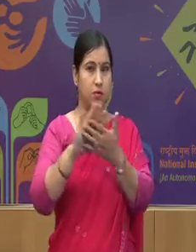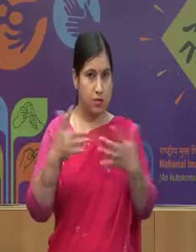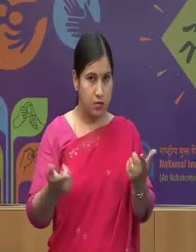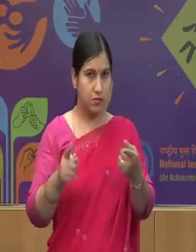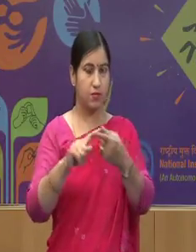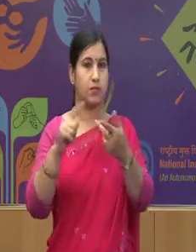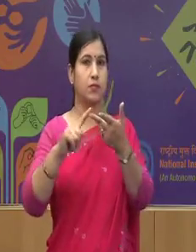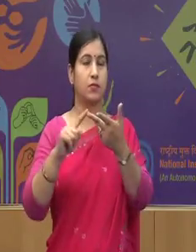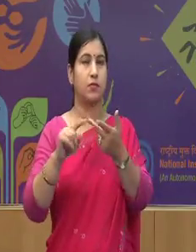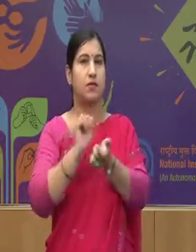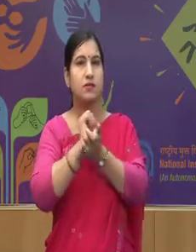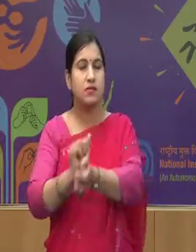Serbs,